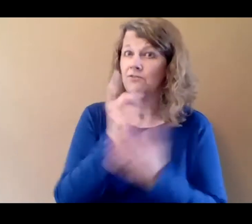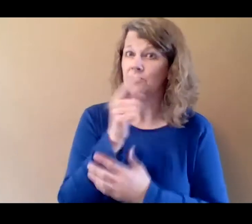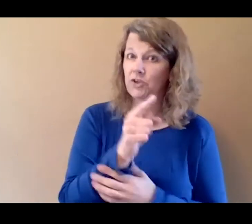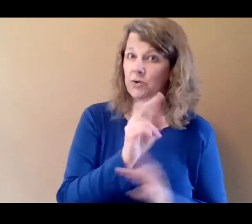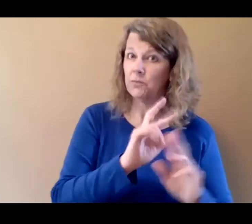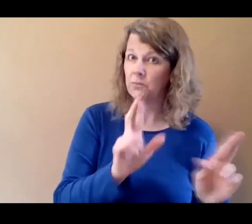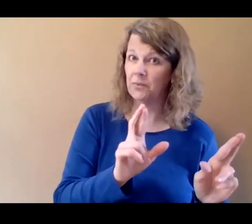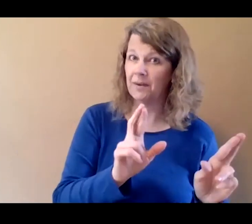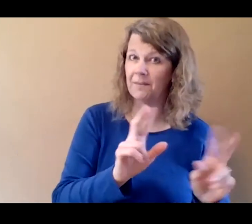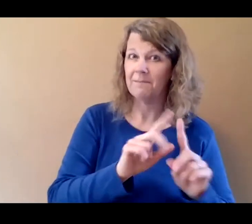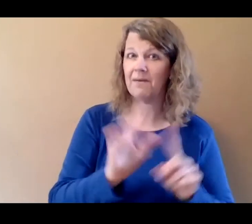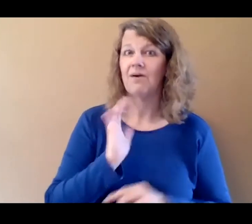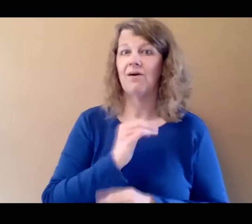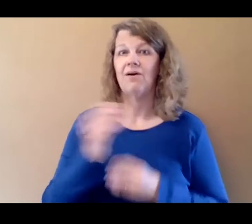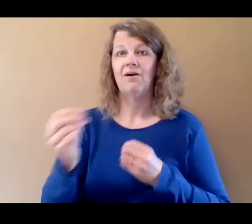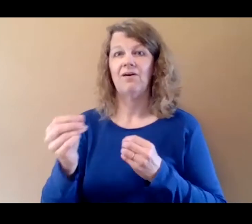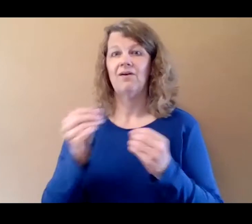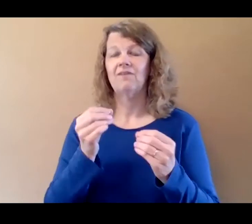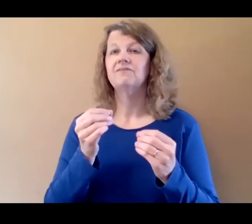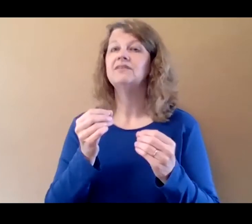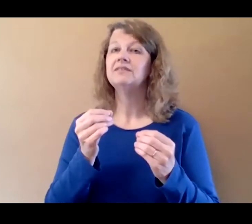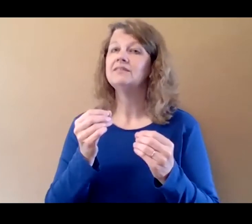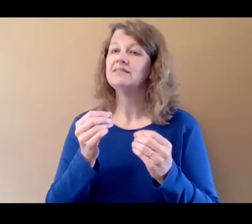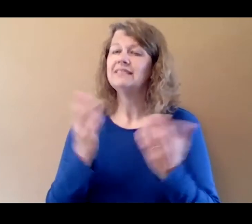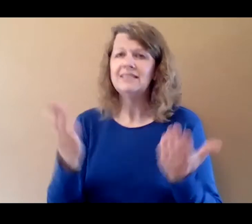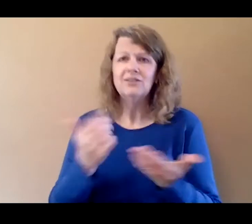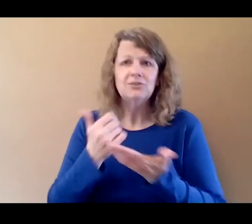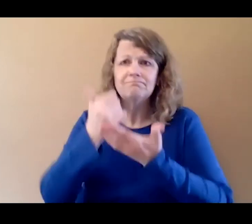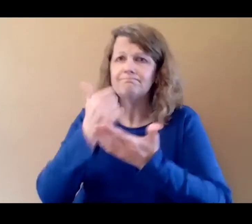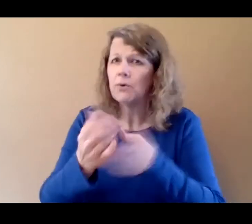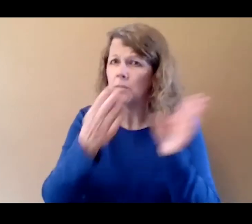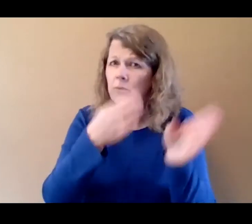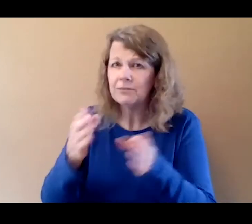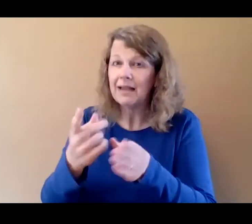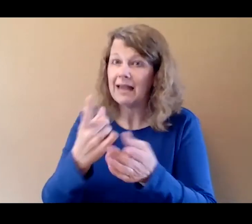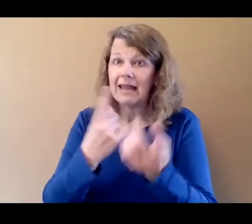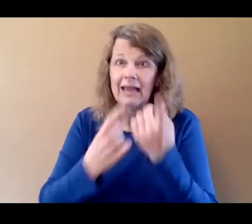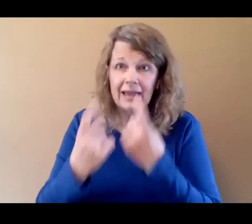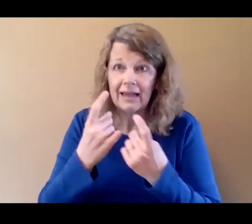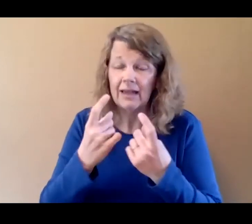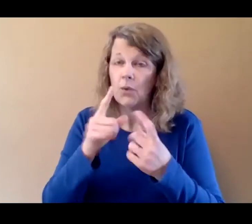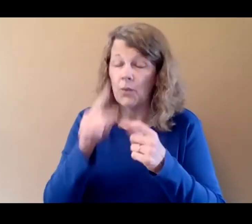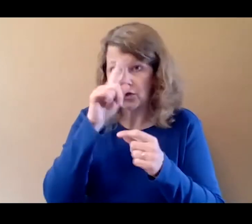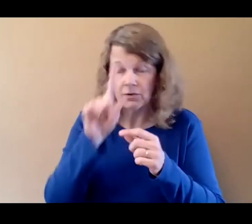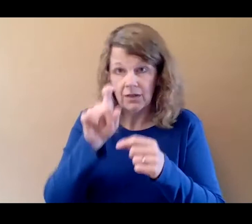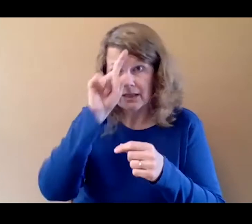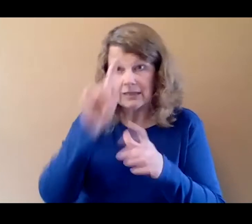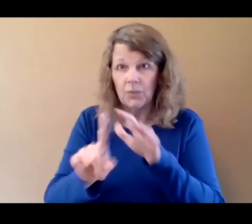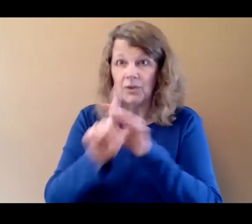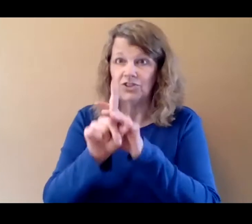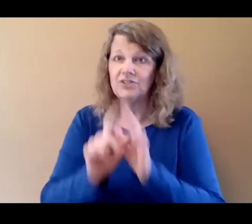you. But of course, our office is here to assist you with making arrangements and answer your questions when they come up.